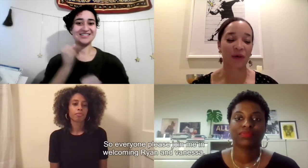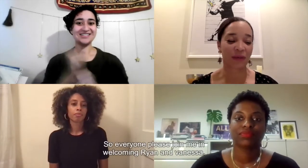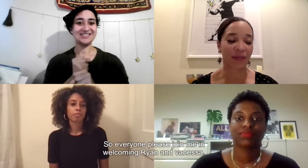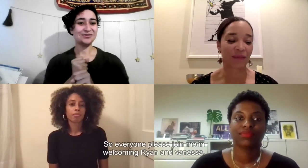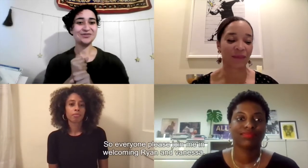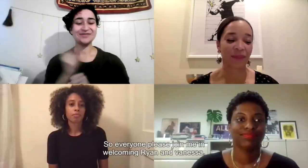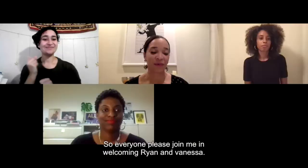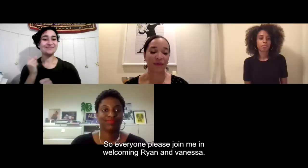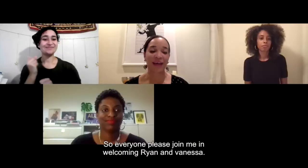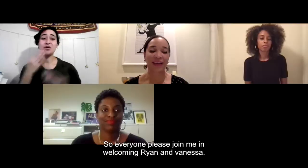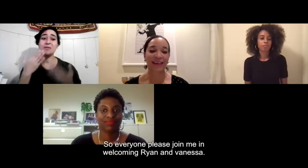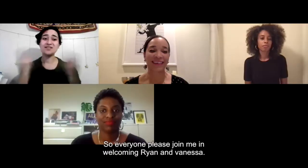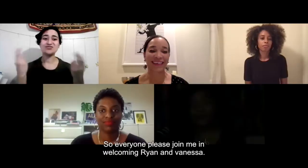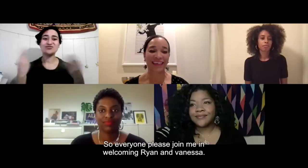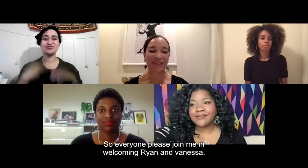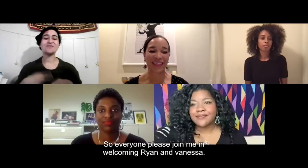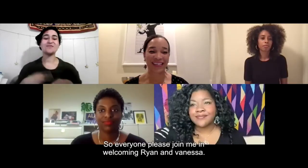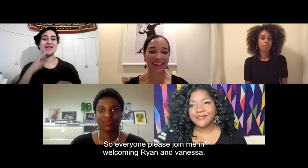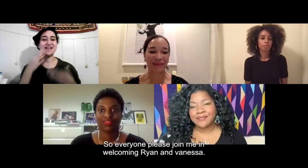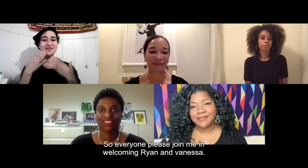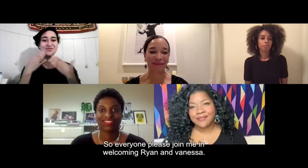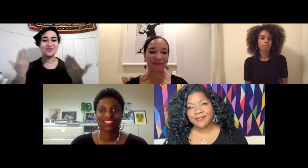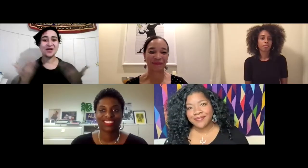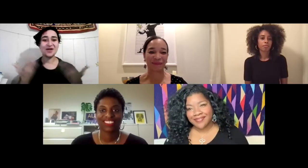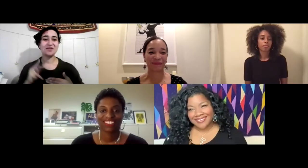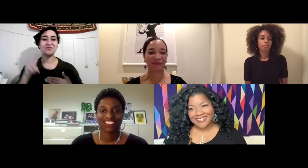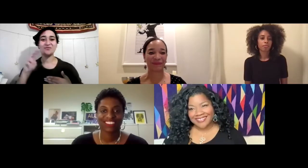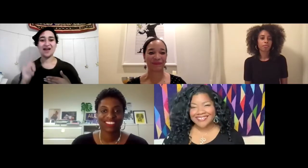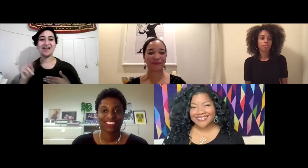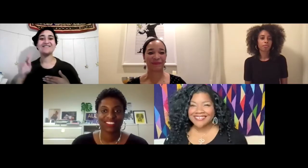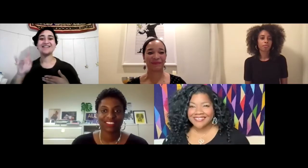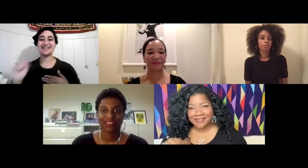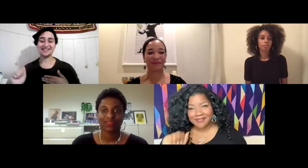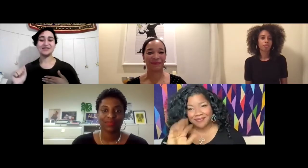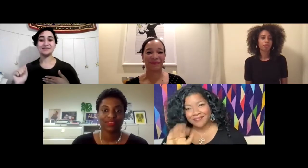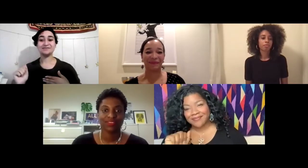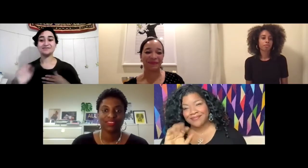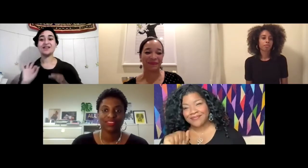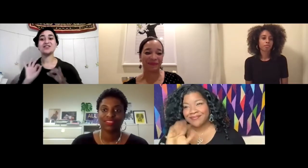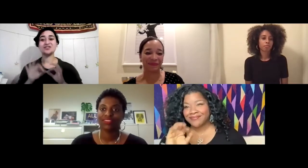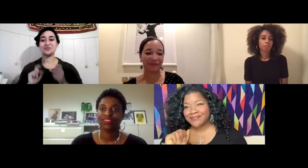me in welcoming Ryan and Vanessa.